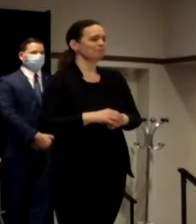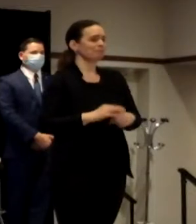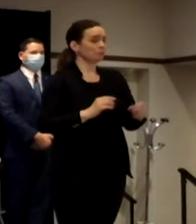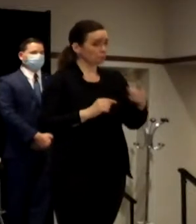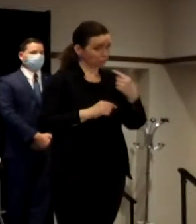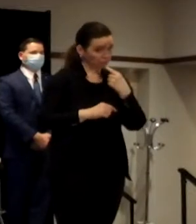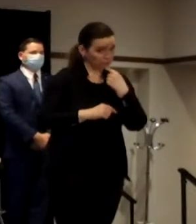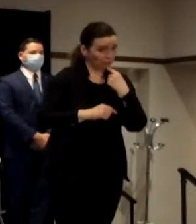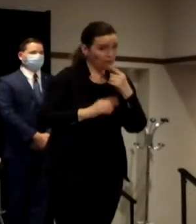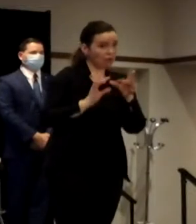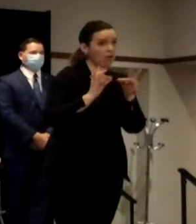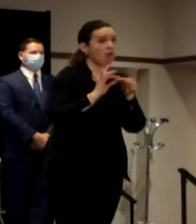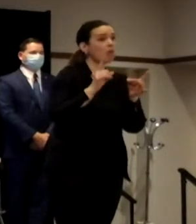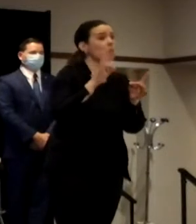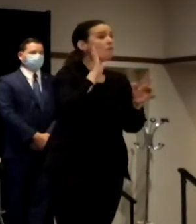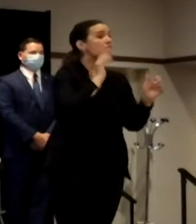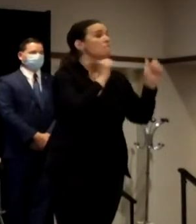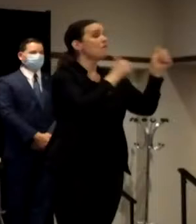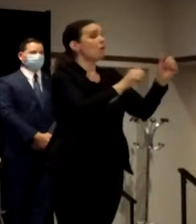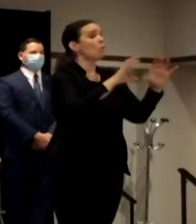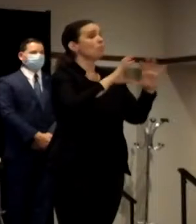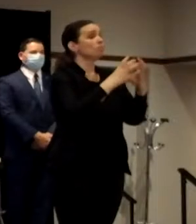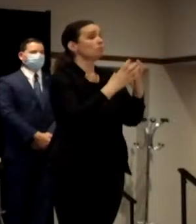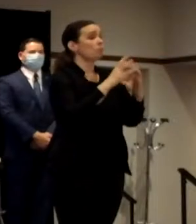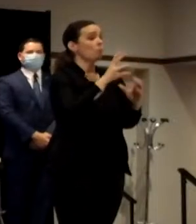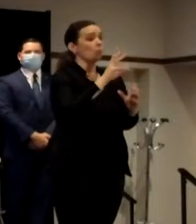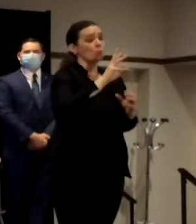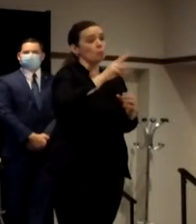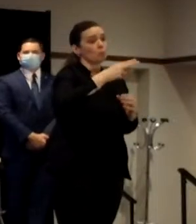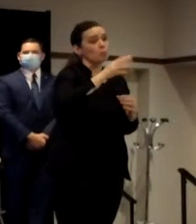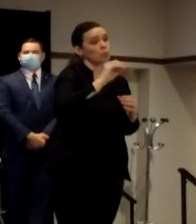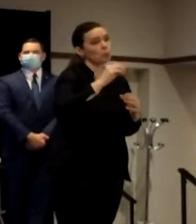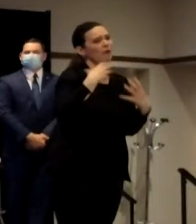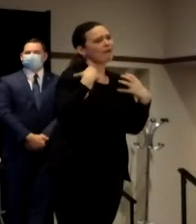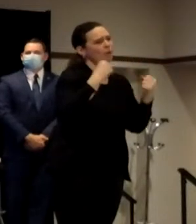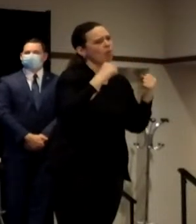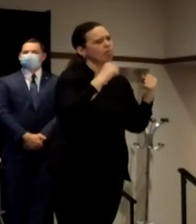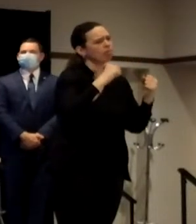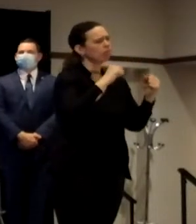the CDC guidelines? Is that fair to say with this guidance? So